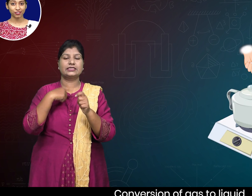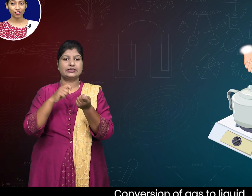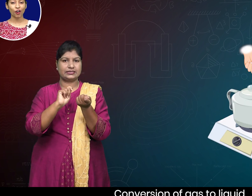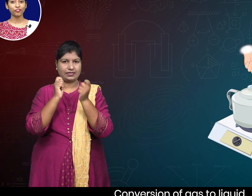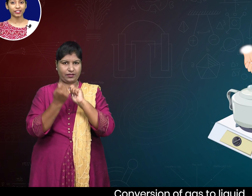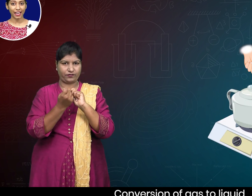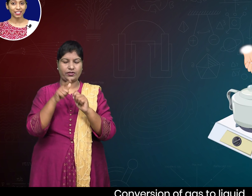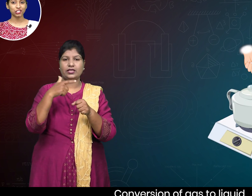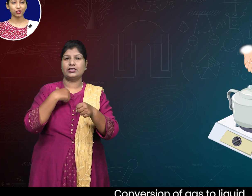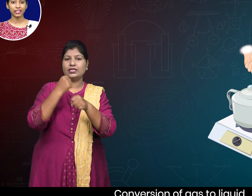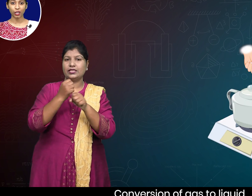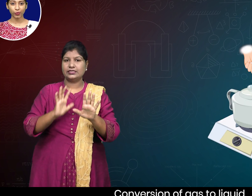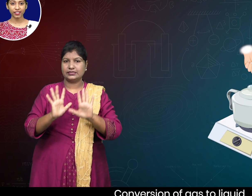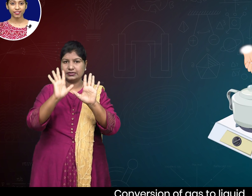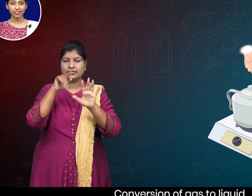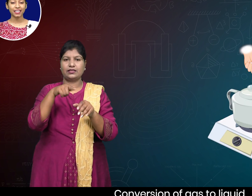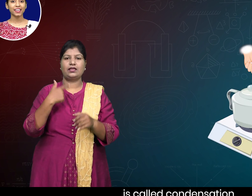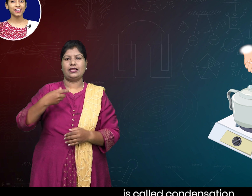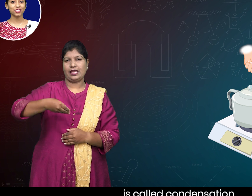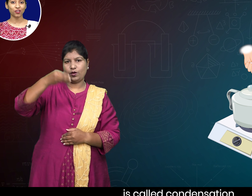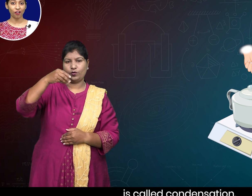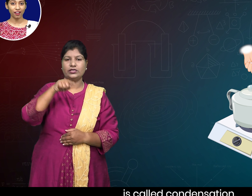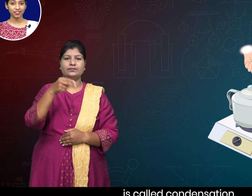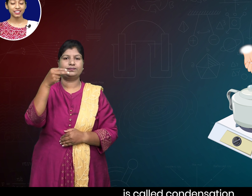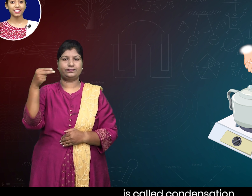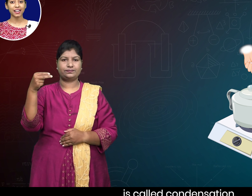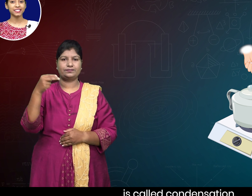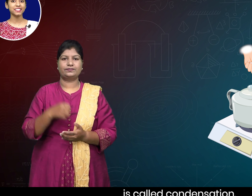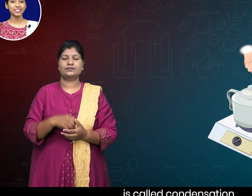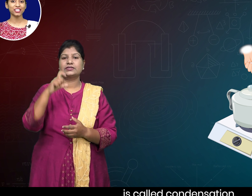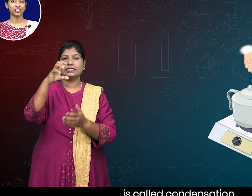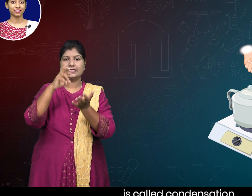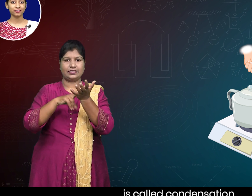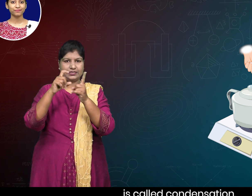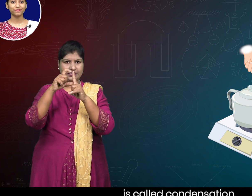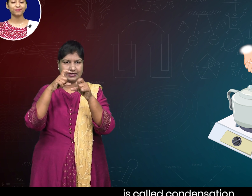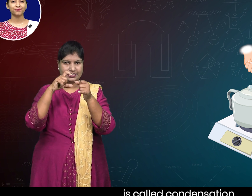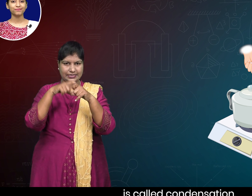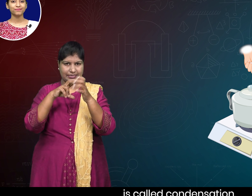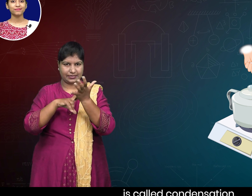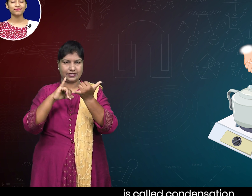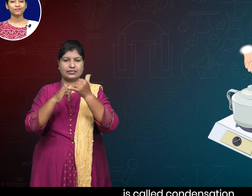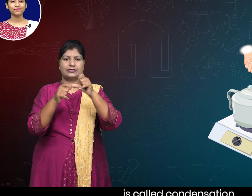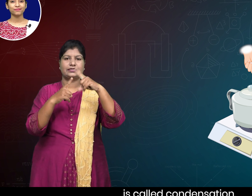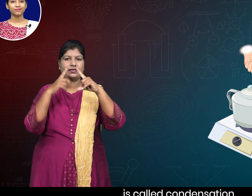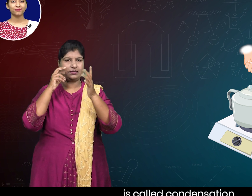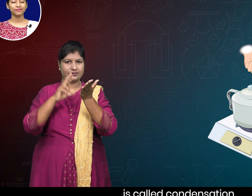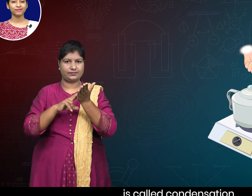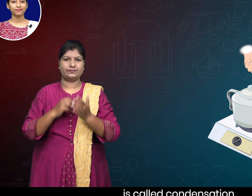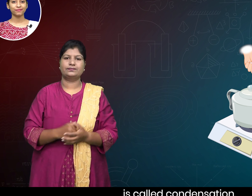Conversion of gas to liquid is called condensation.